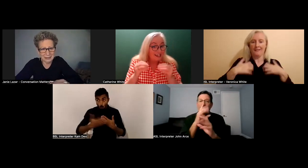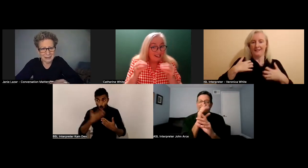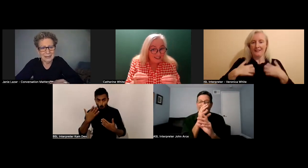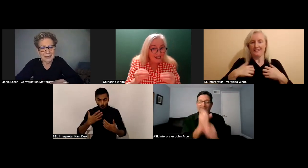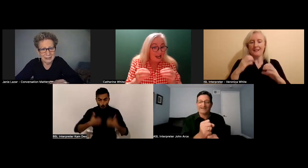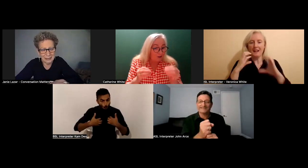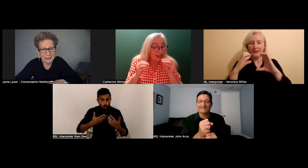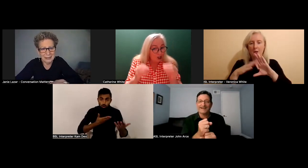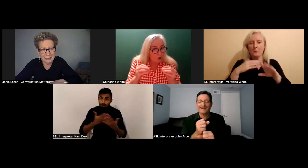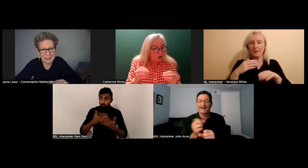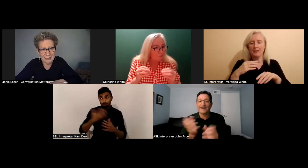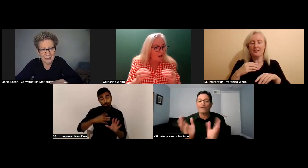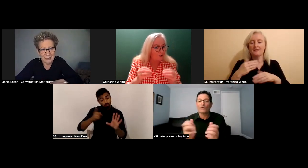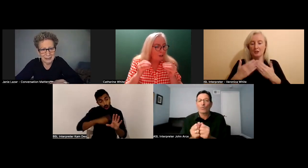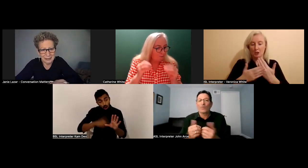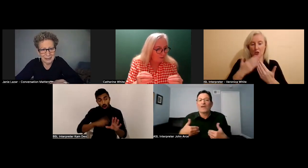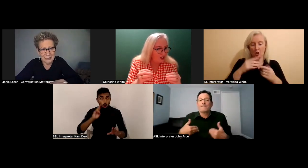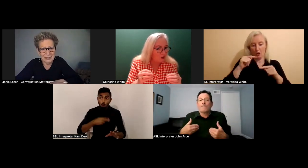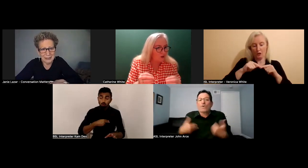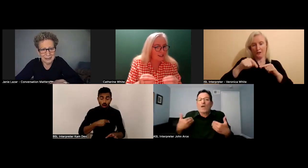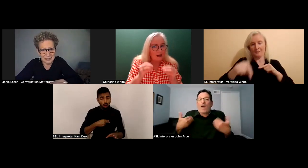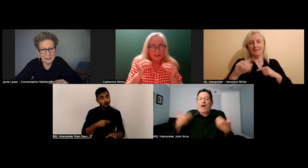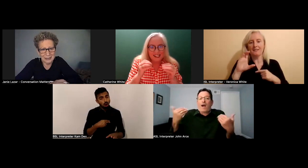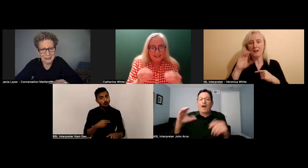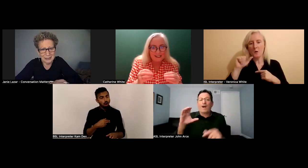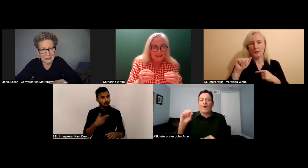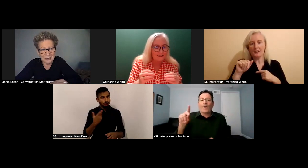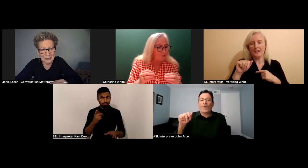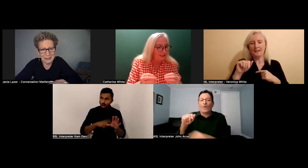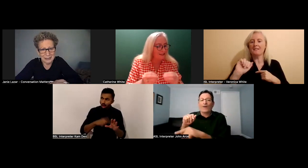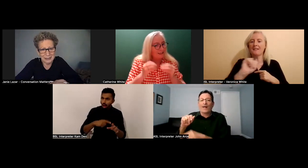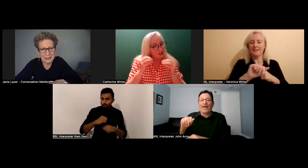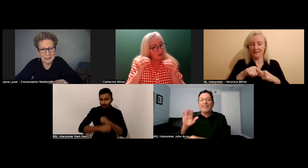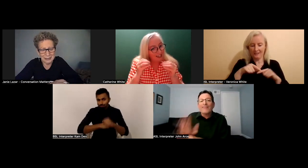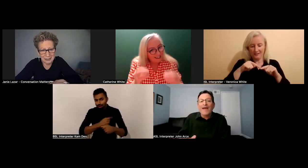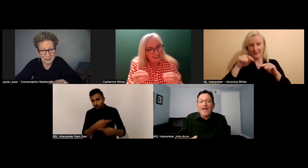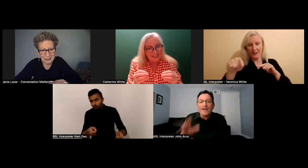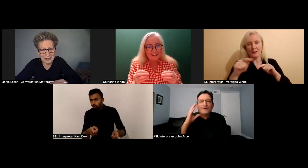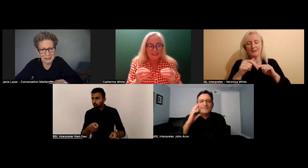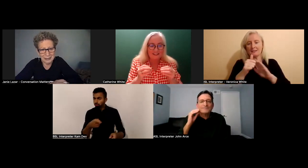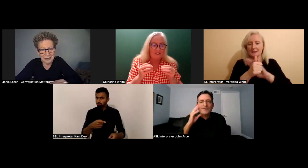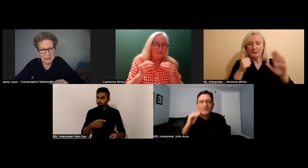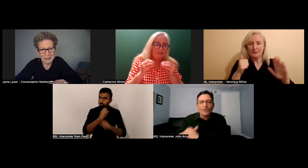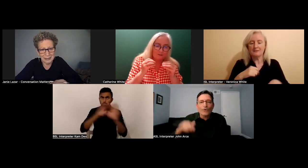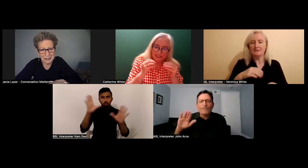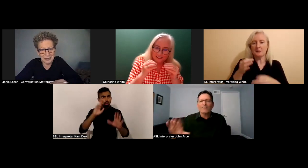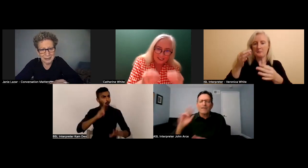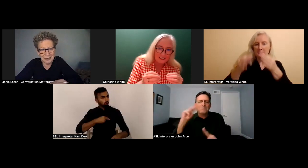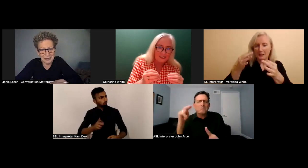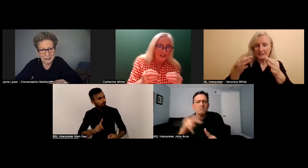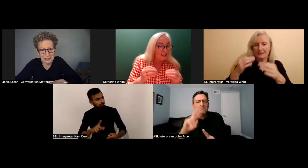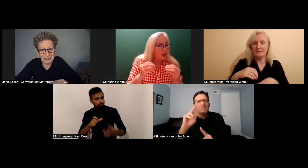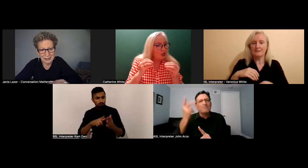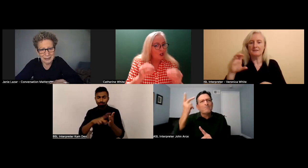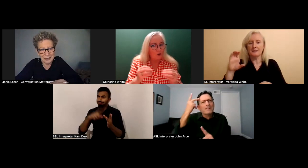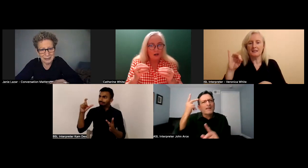Codas, seeing how they talk about being a Coda, how they see it as a political issue, they see it as civic involvement, they see